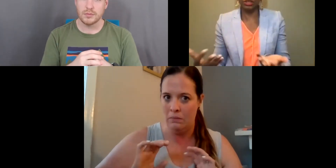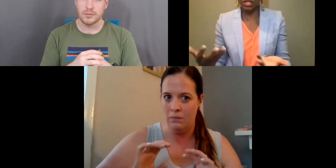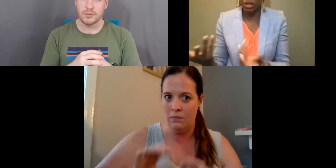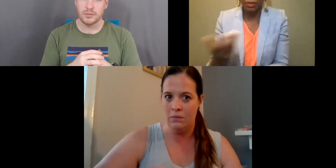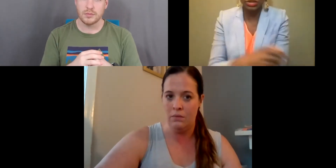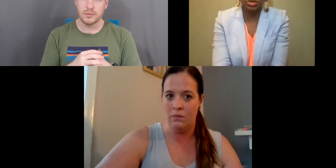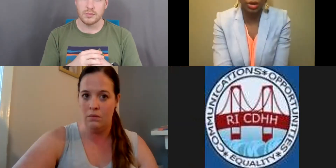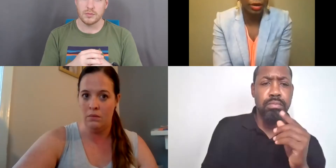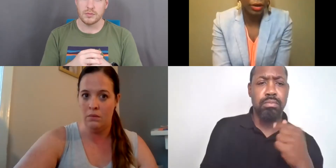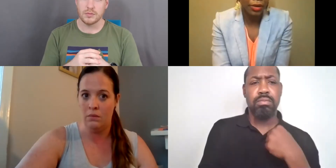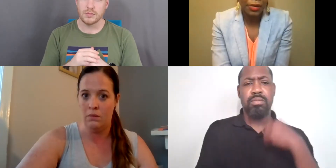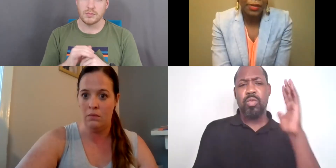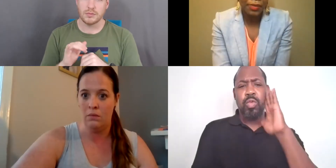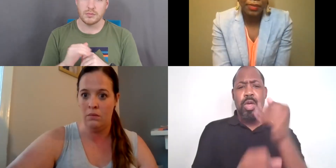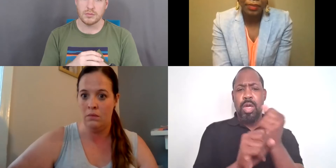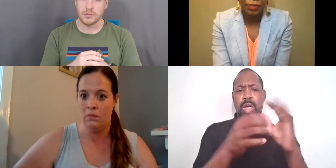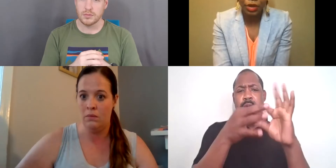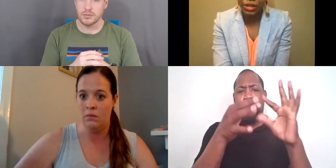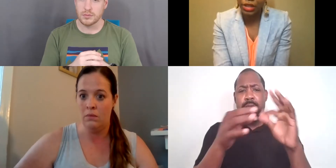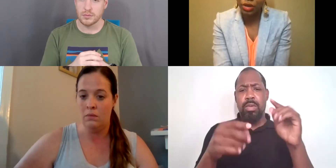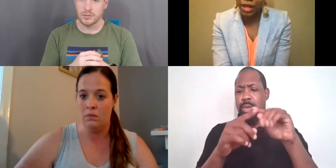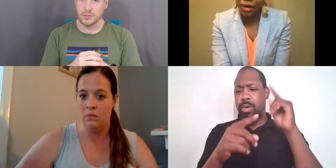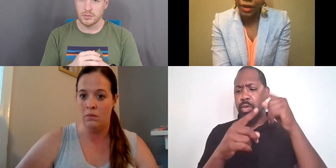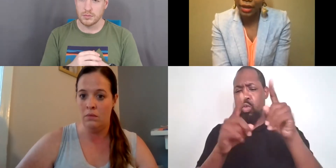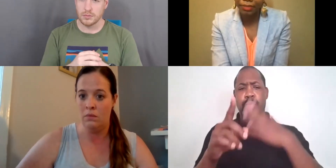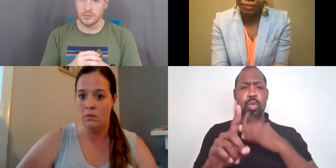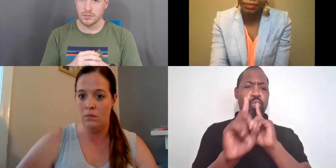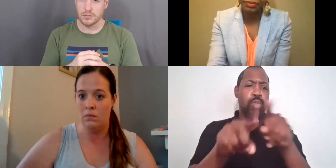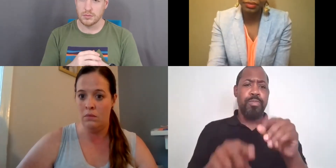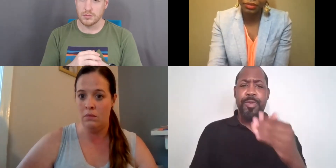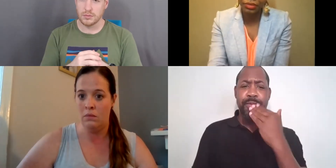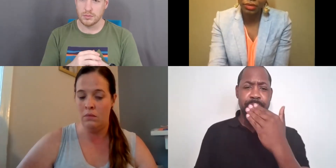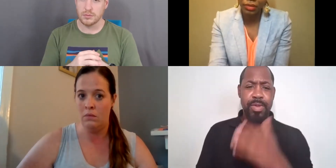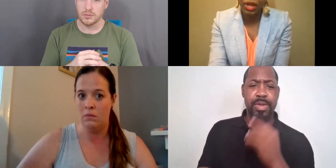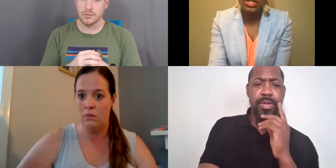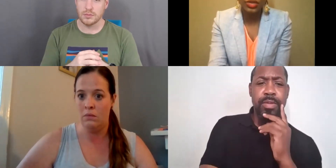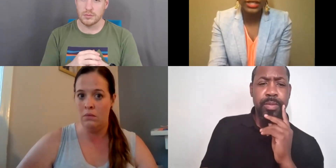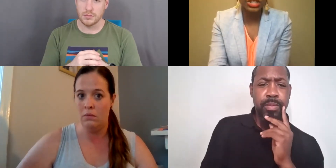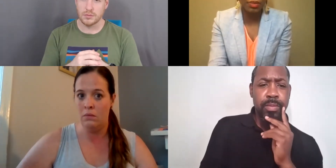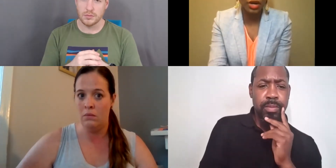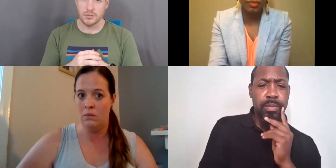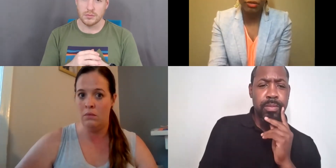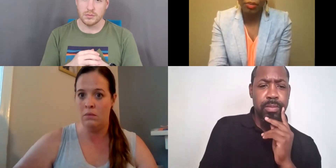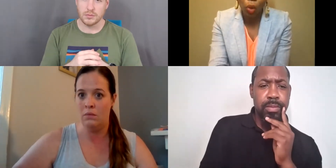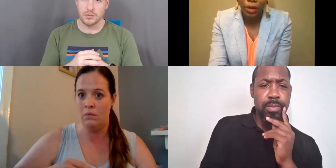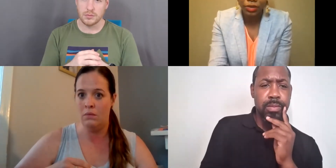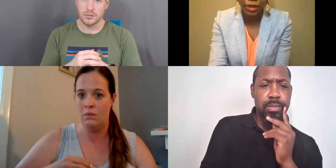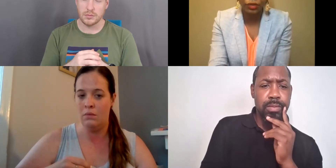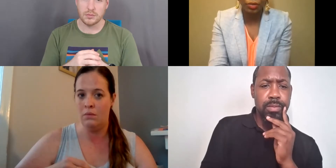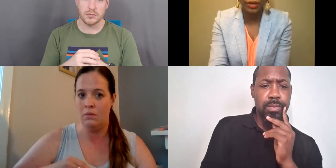legislation, I'm not sure. Ernest, can you clarify? So that's actually a part of my report, so thank you for bringing that